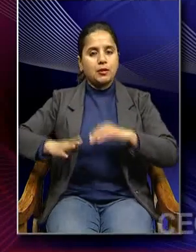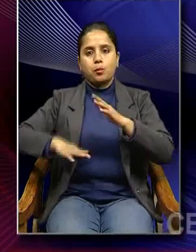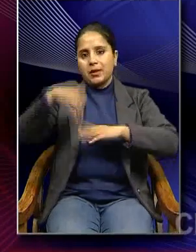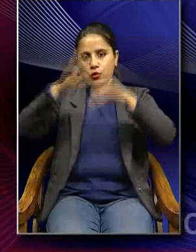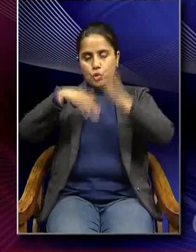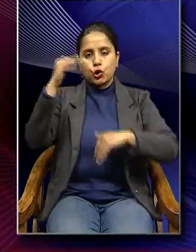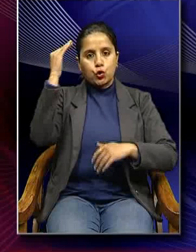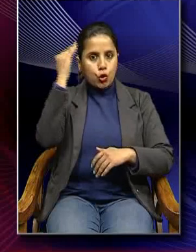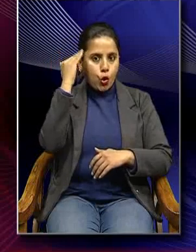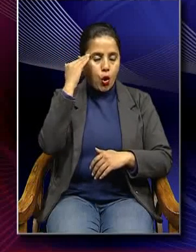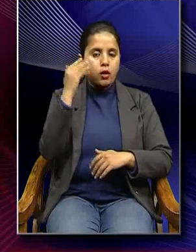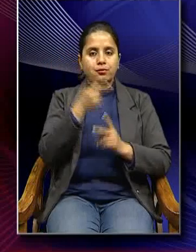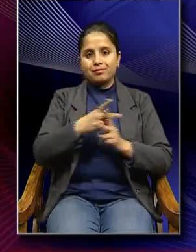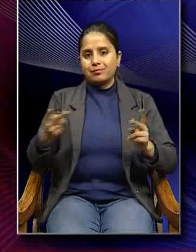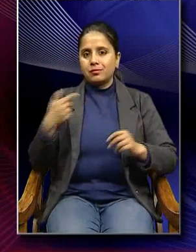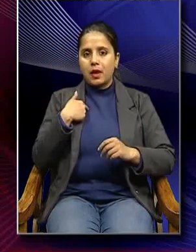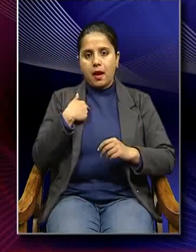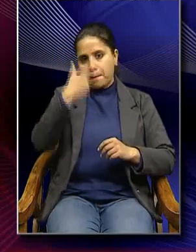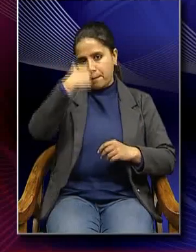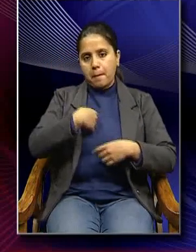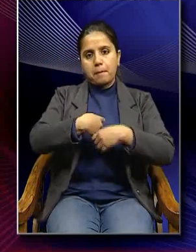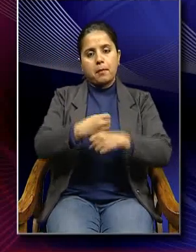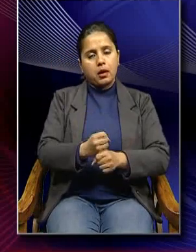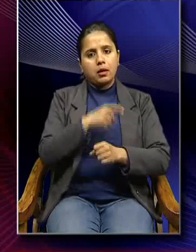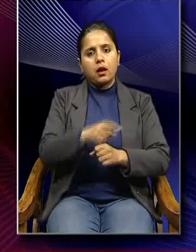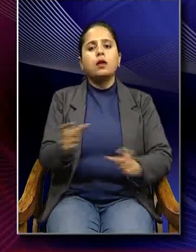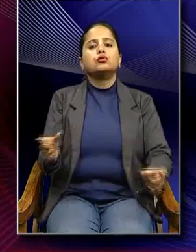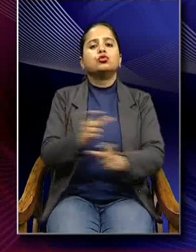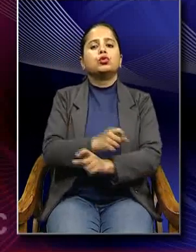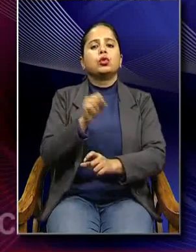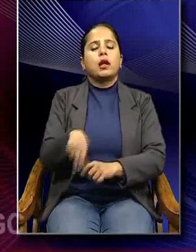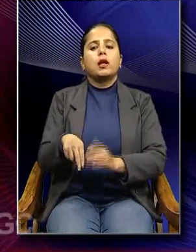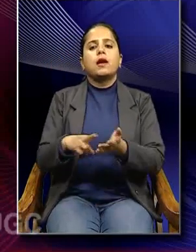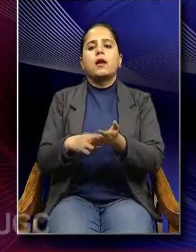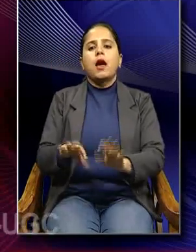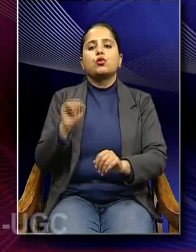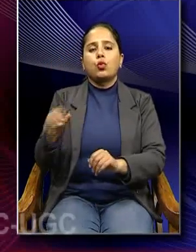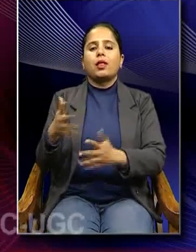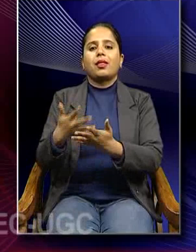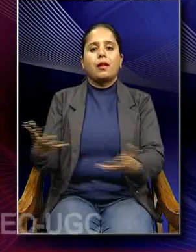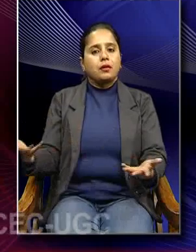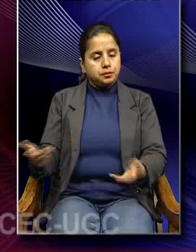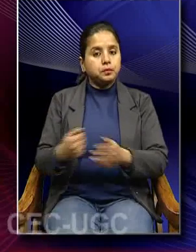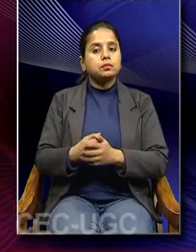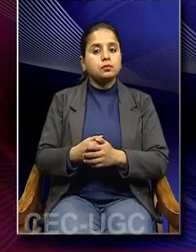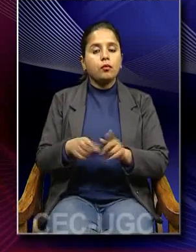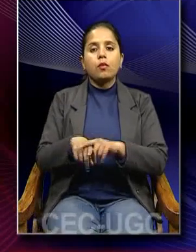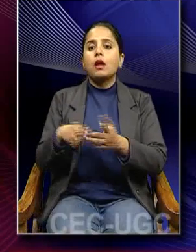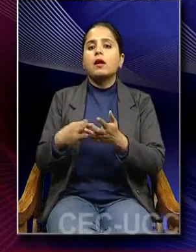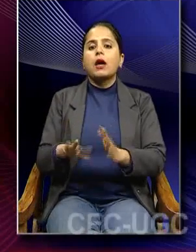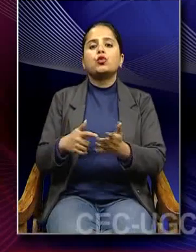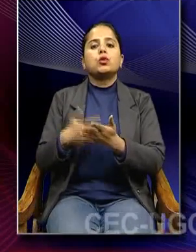buildings, knowledge, etc. are substitutes for the natural capital, particularly the natural